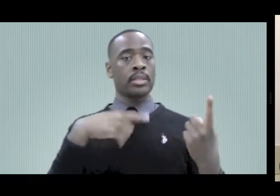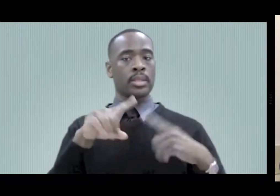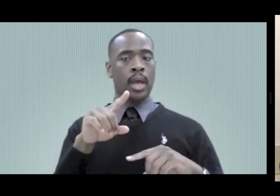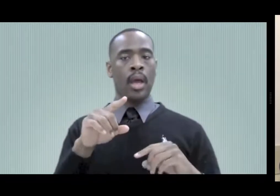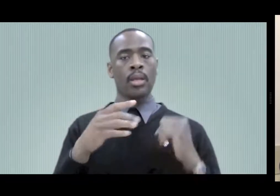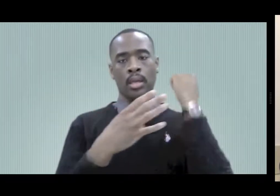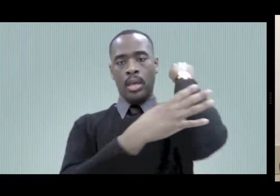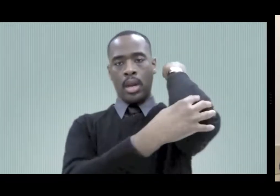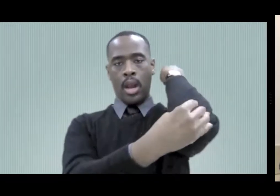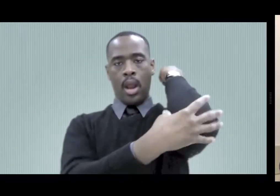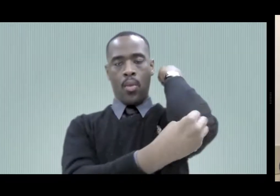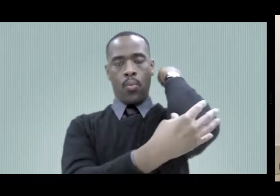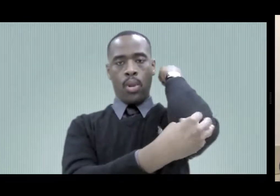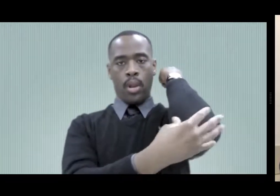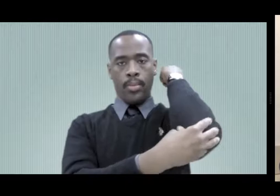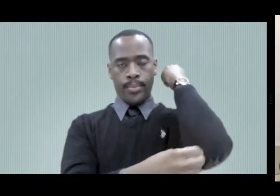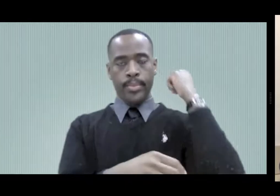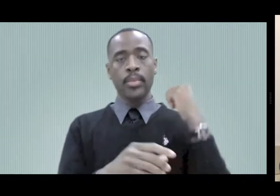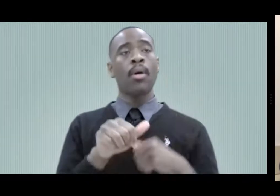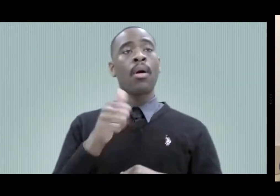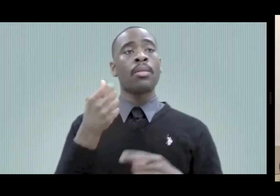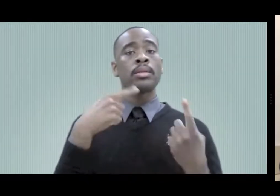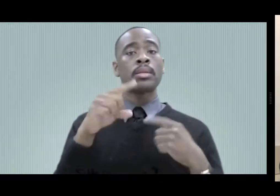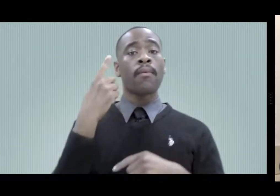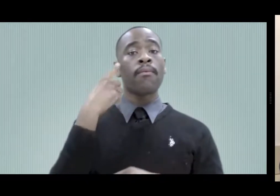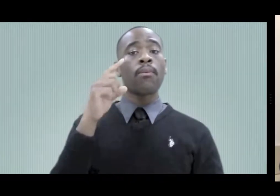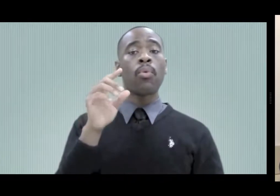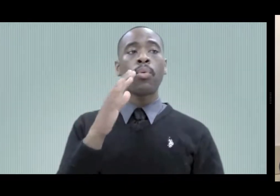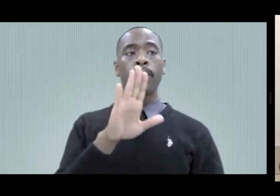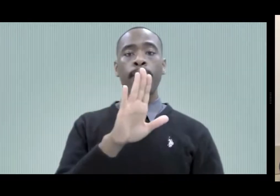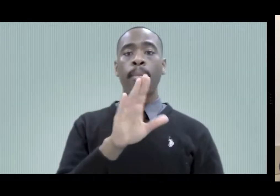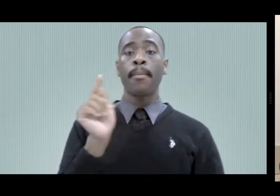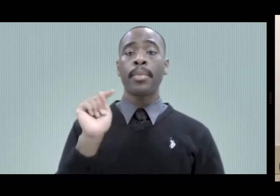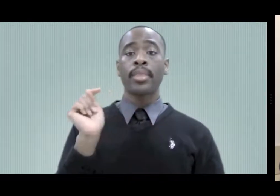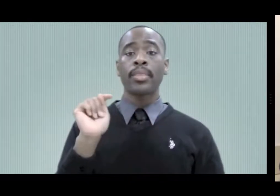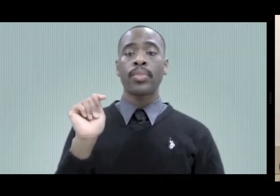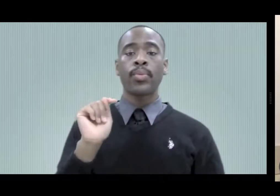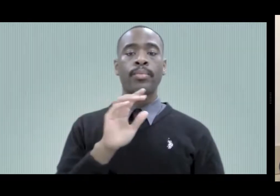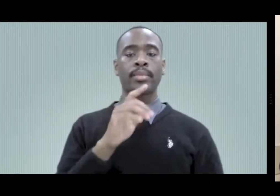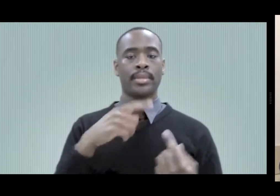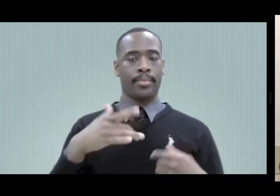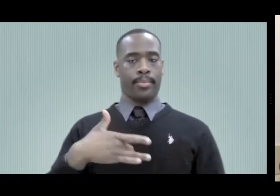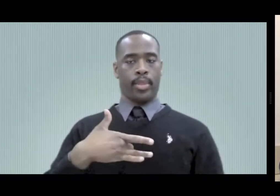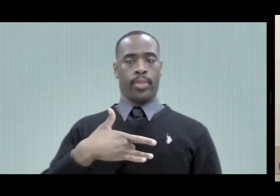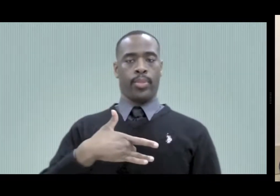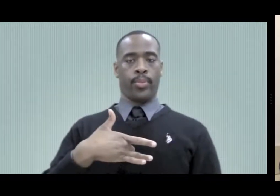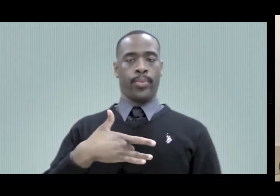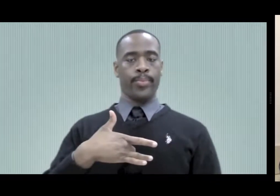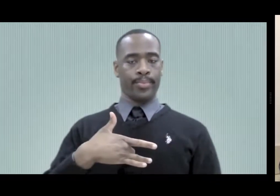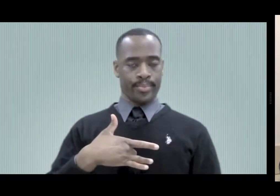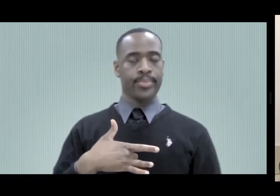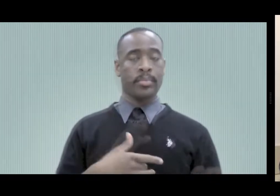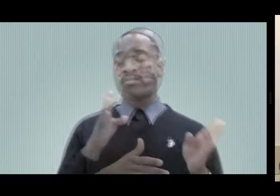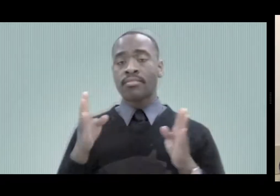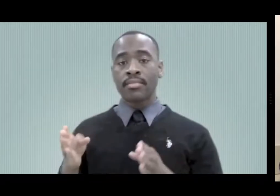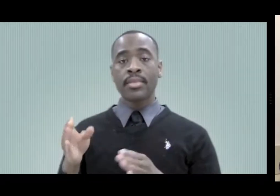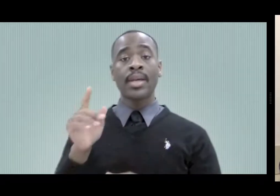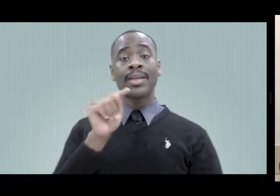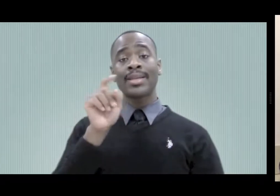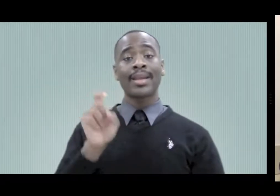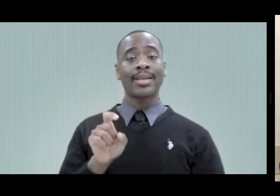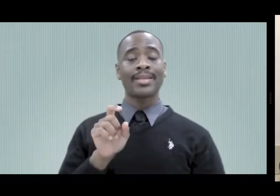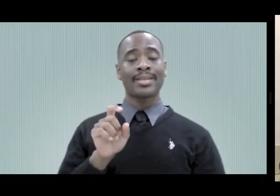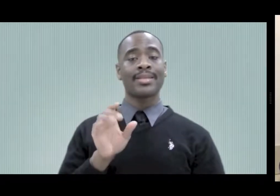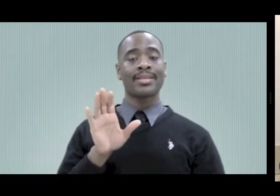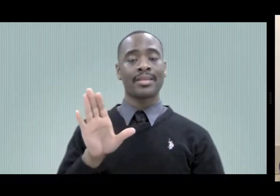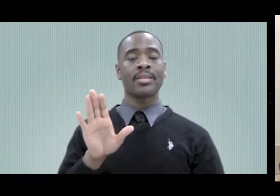upside down pinky that bounced along the backhand of the hand. Another sign